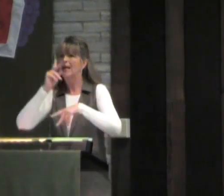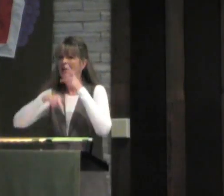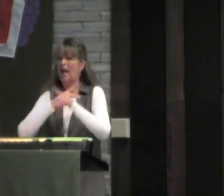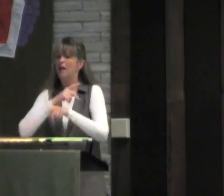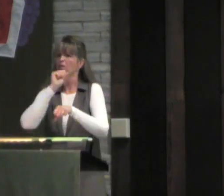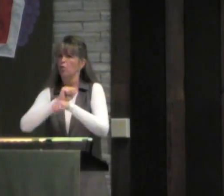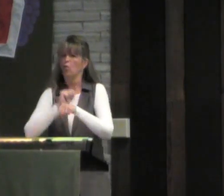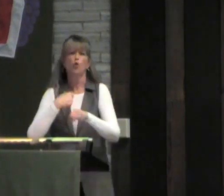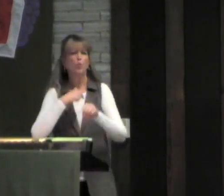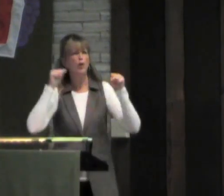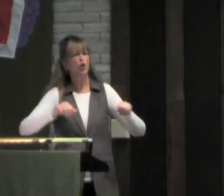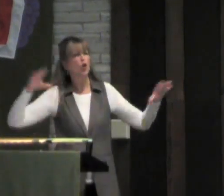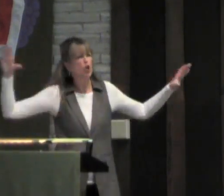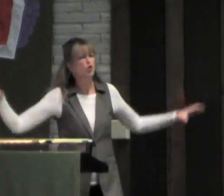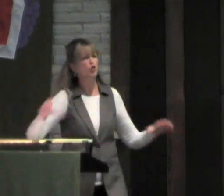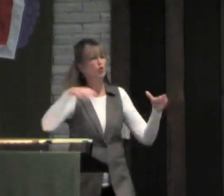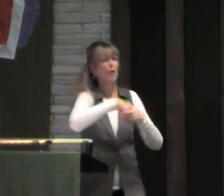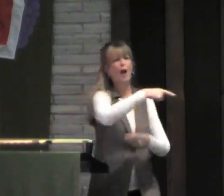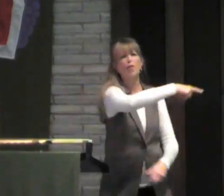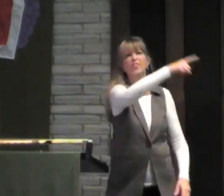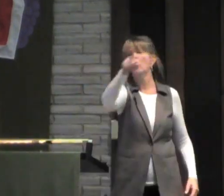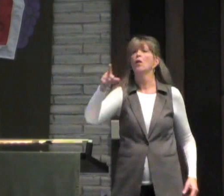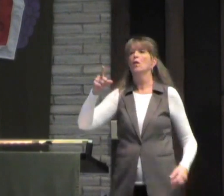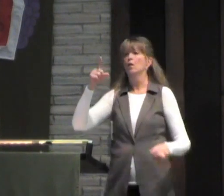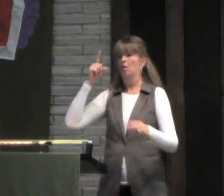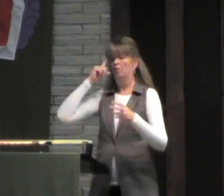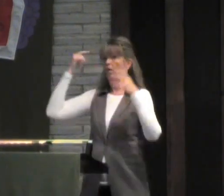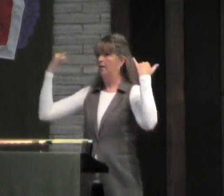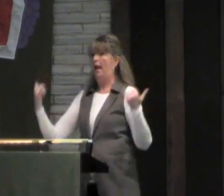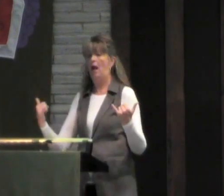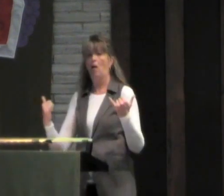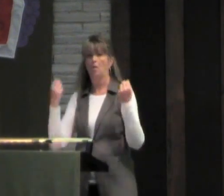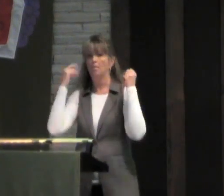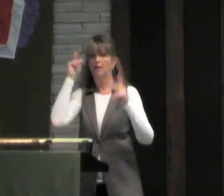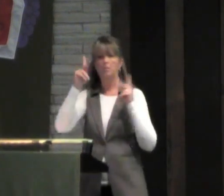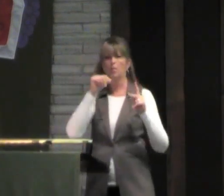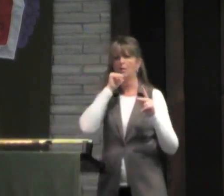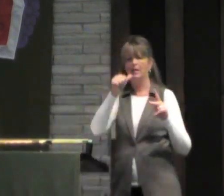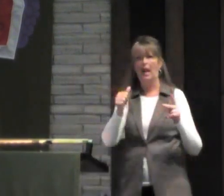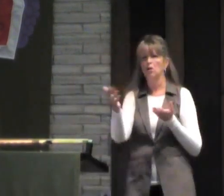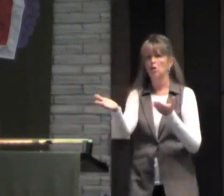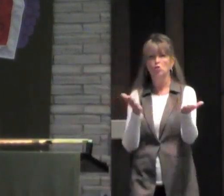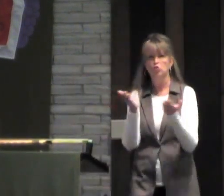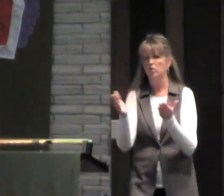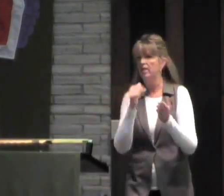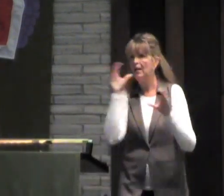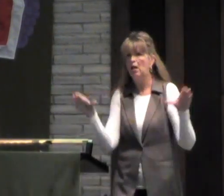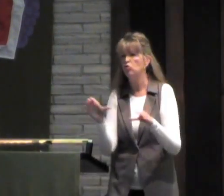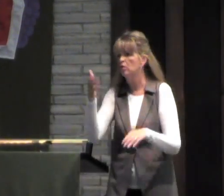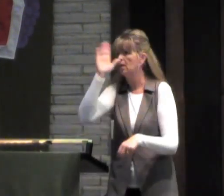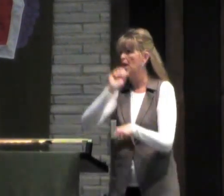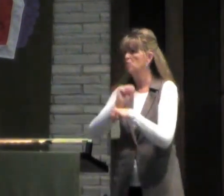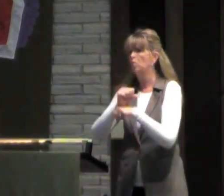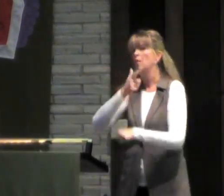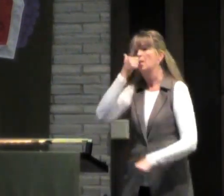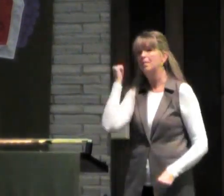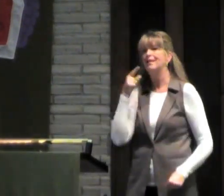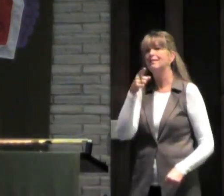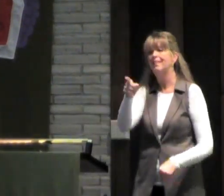family? What kind of work we could do out there? For now, many people are not serving. They're not